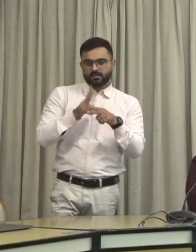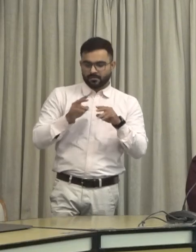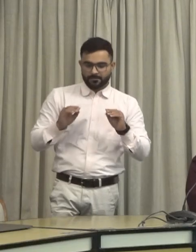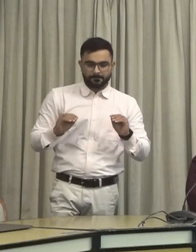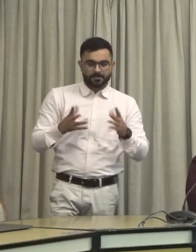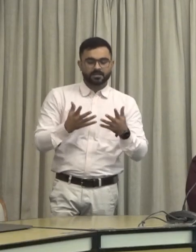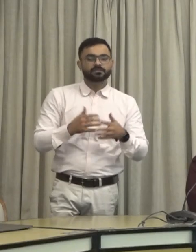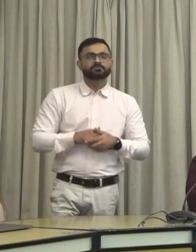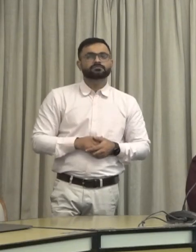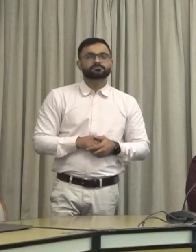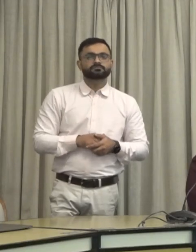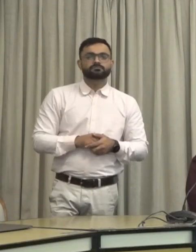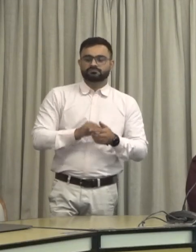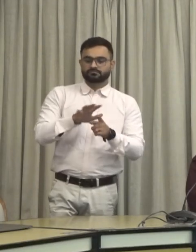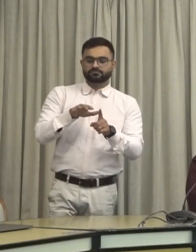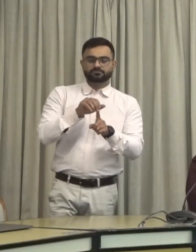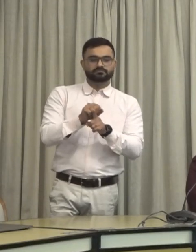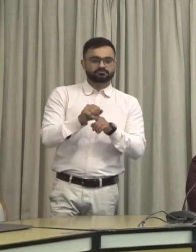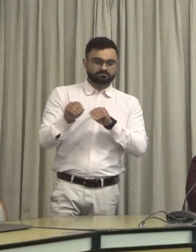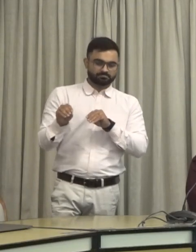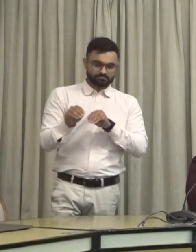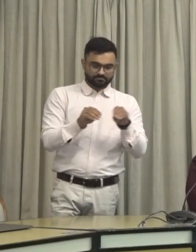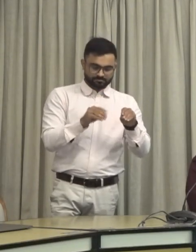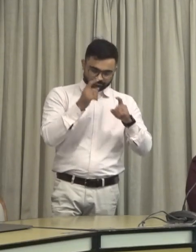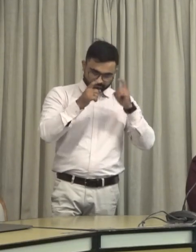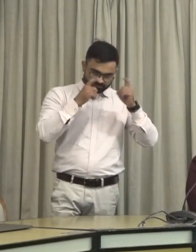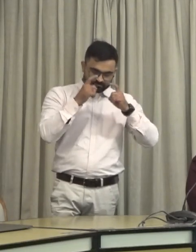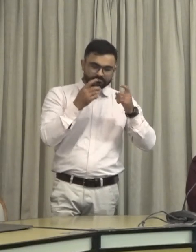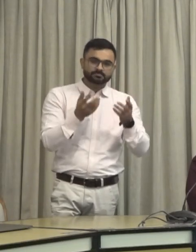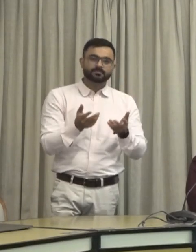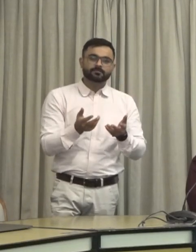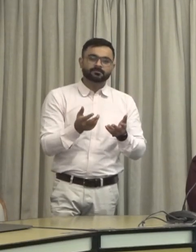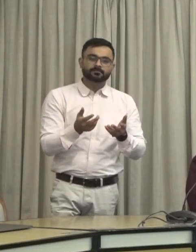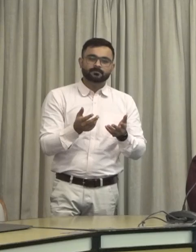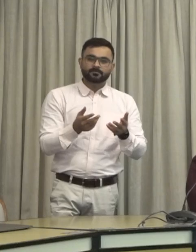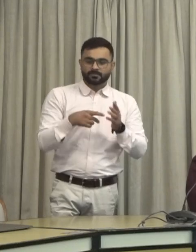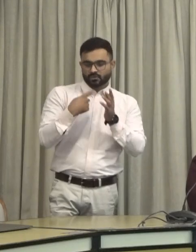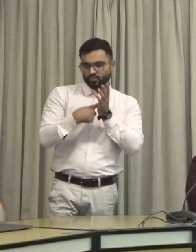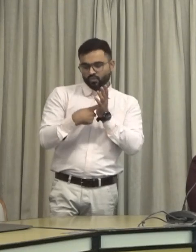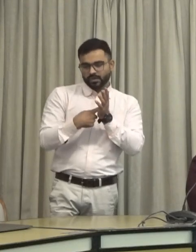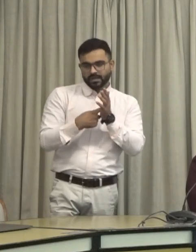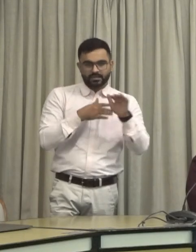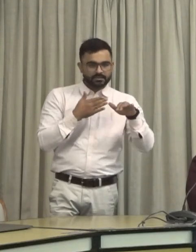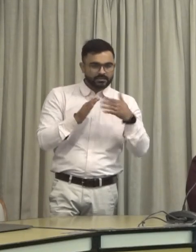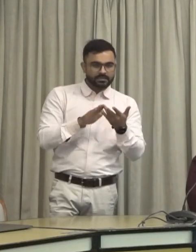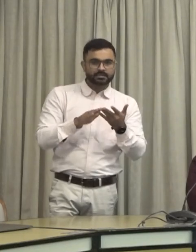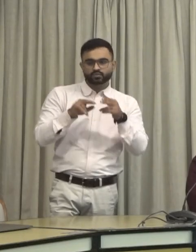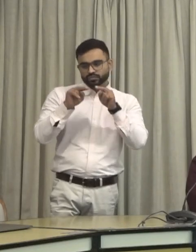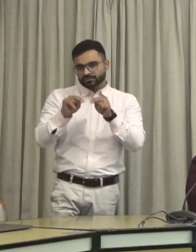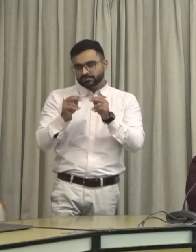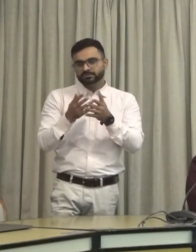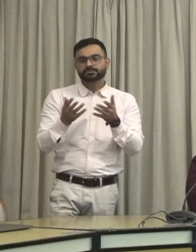beginning. There's a cultural shift at least. We are thinking about the terminally ill, the dying, the needs of the